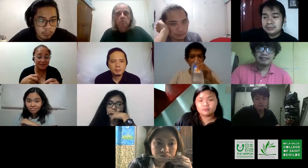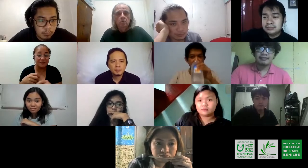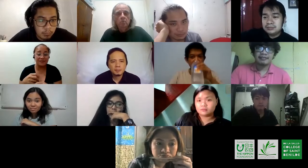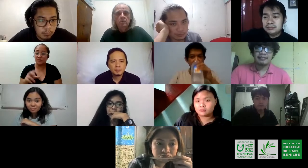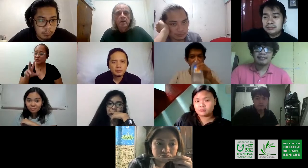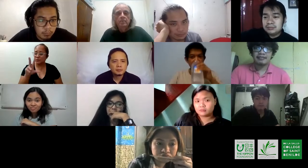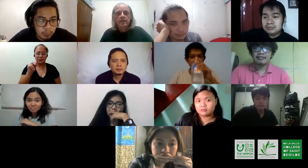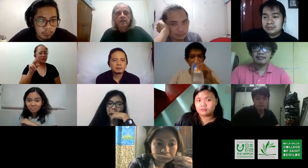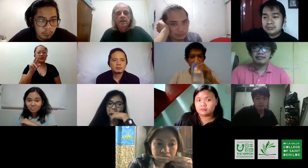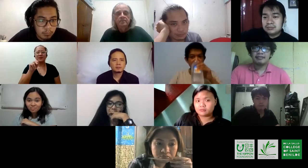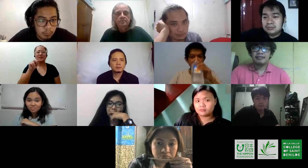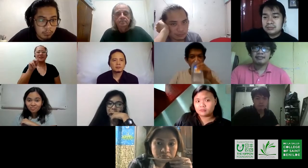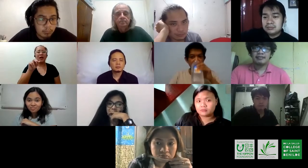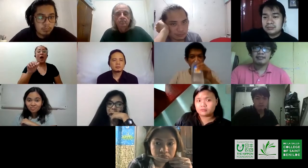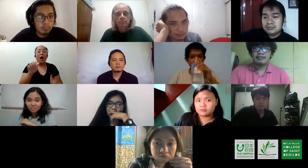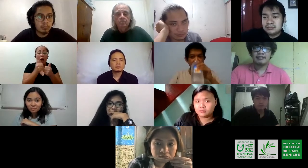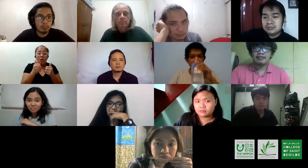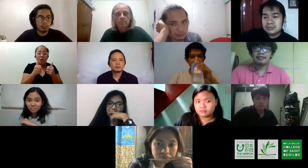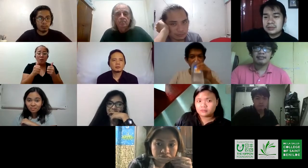No. Am I correct? What about Manila?